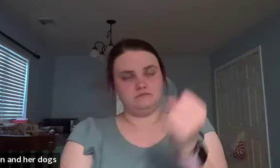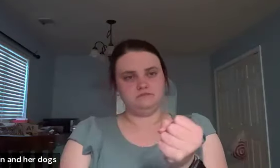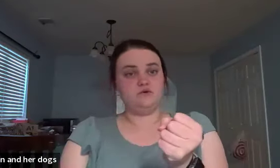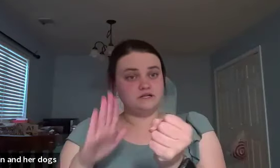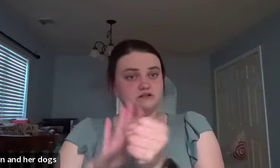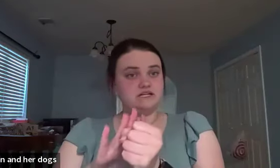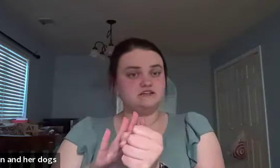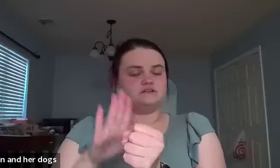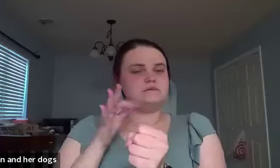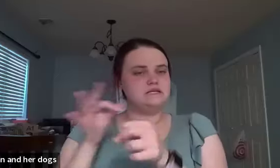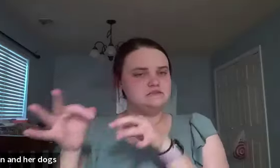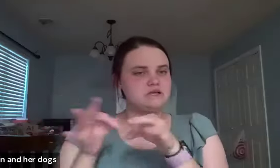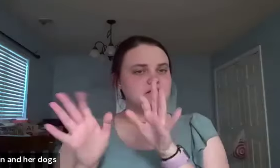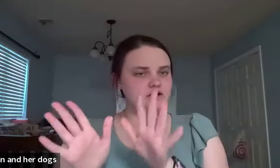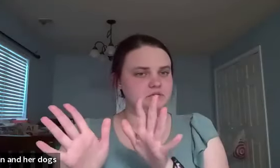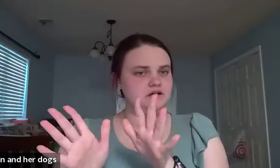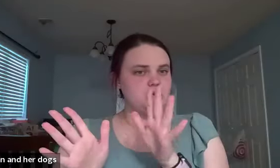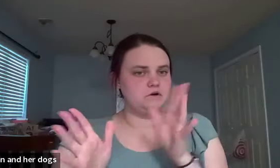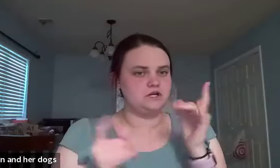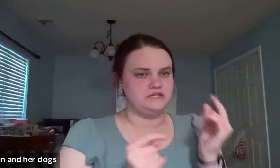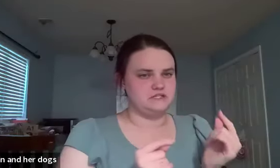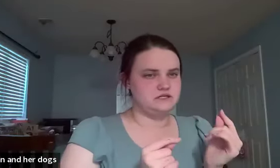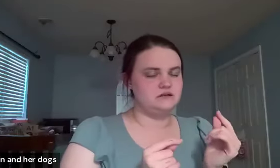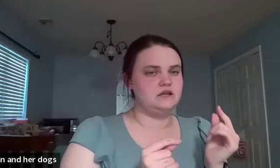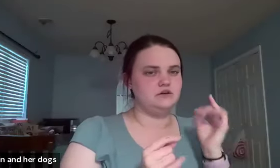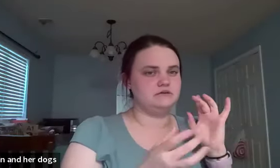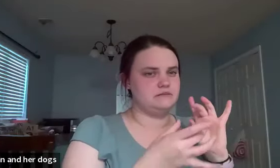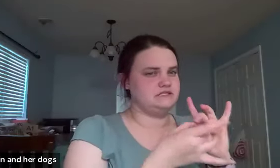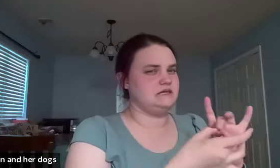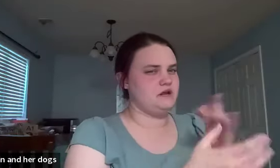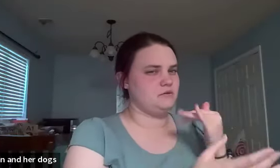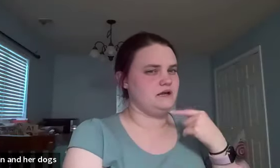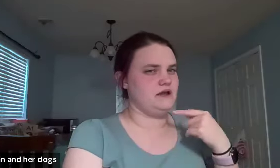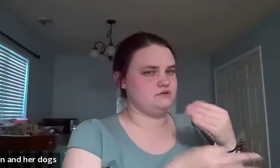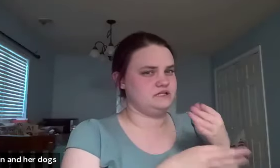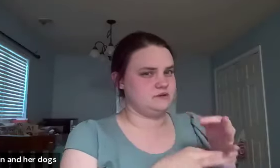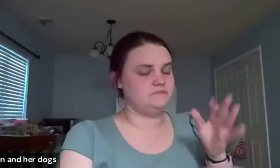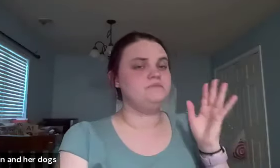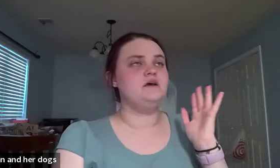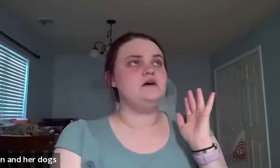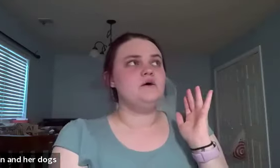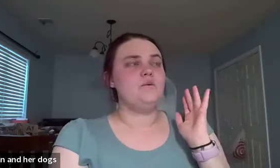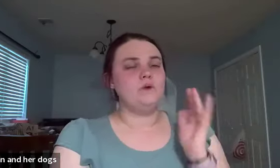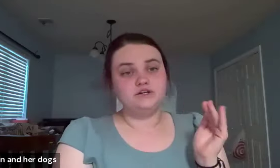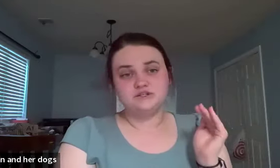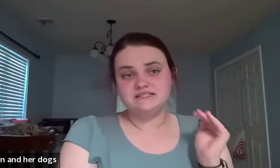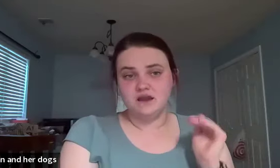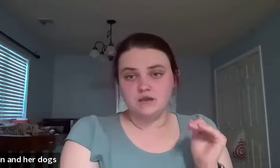Well, before I start getting to those, let me explain a little bit of what we're going to be doing, and you'll see it better after I explain it. When you're doing time